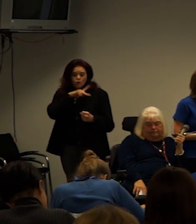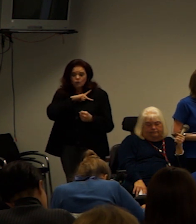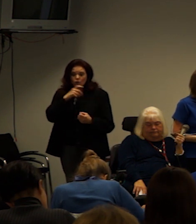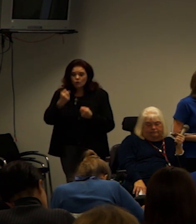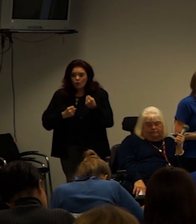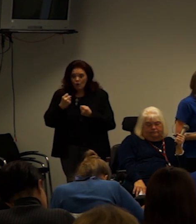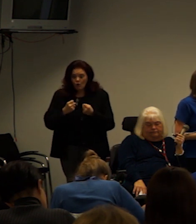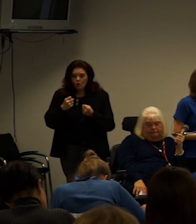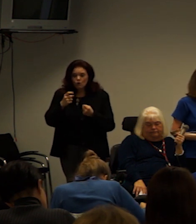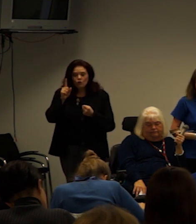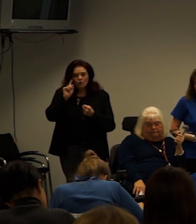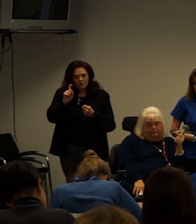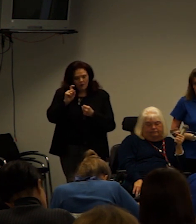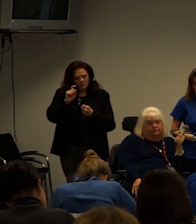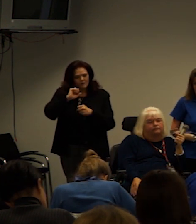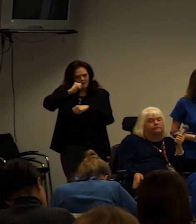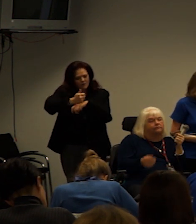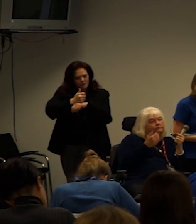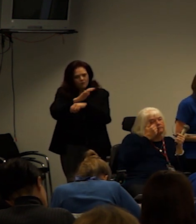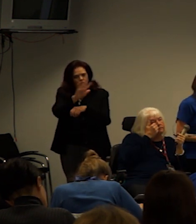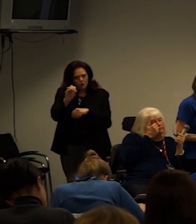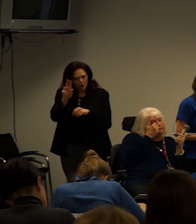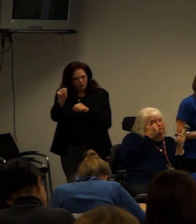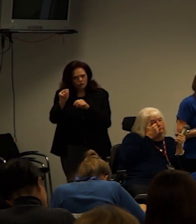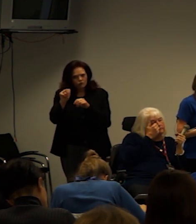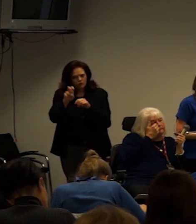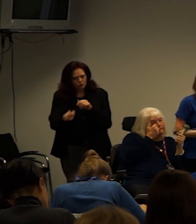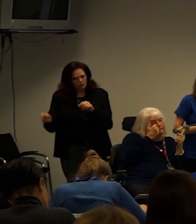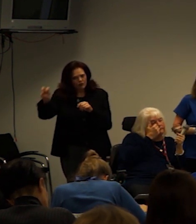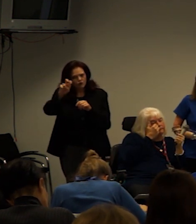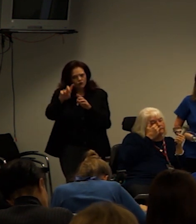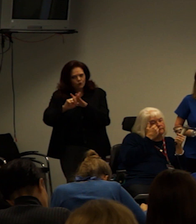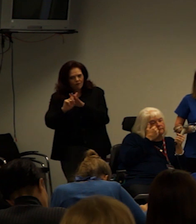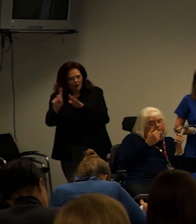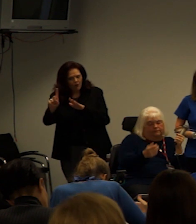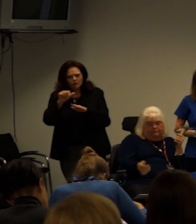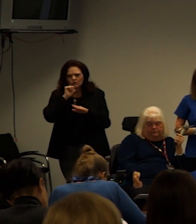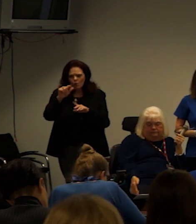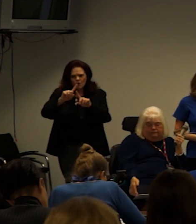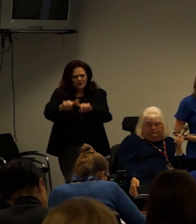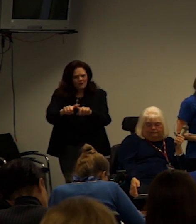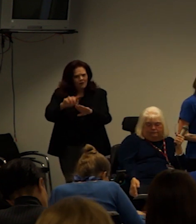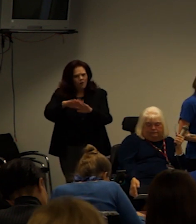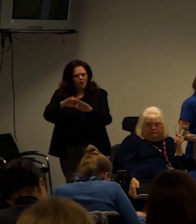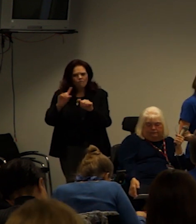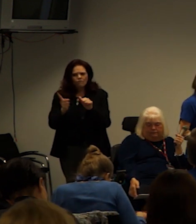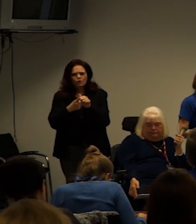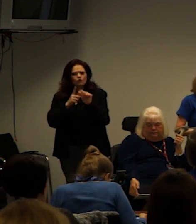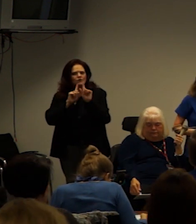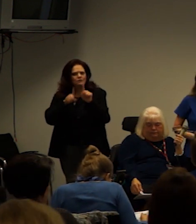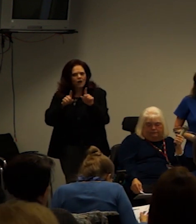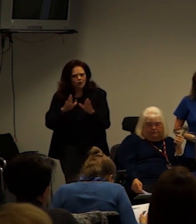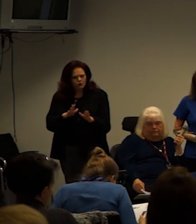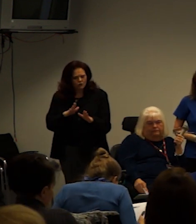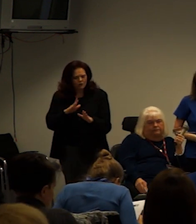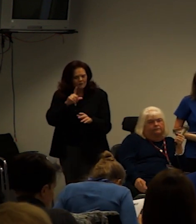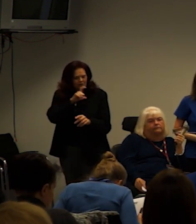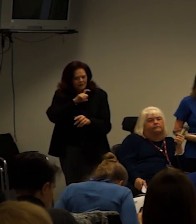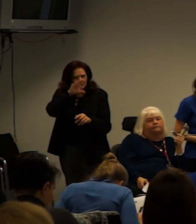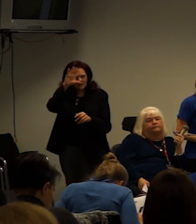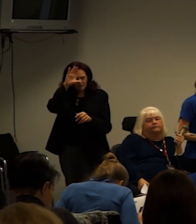you must arrange your own transportation to get out. Don't depend on first responders to rescue